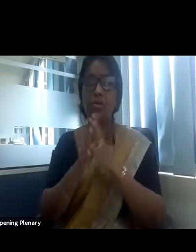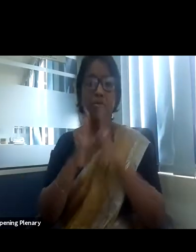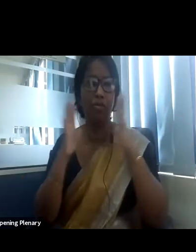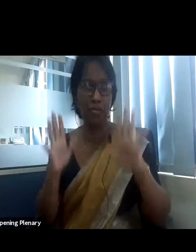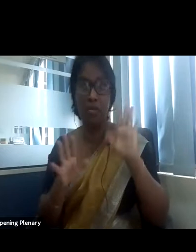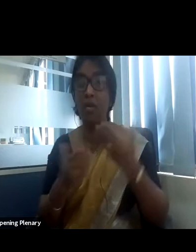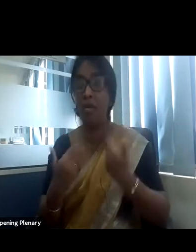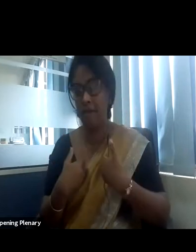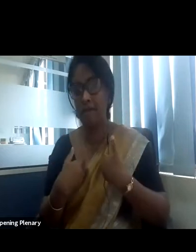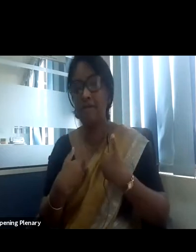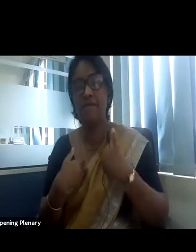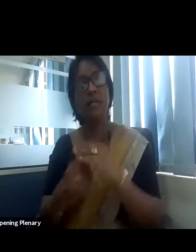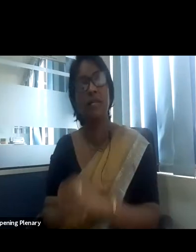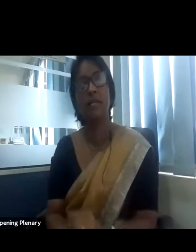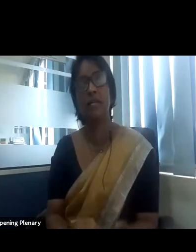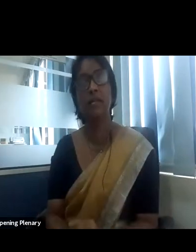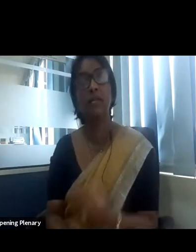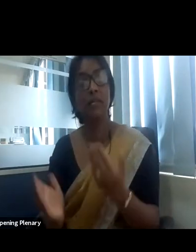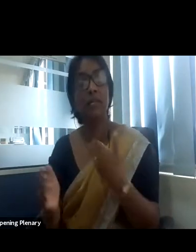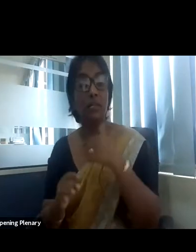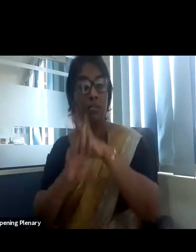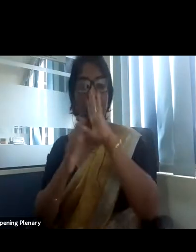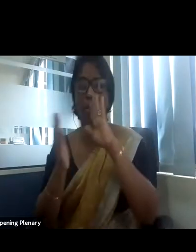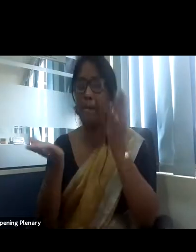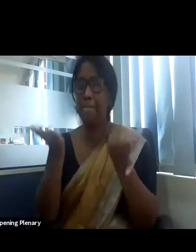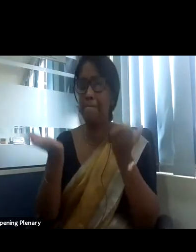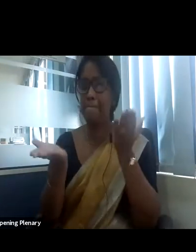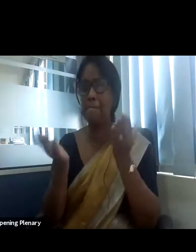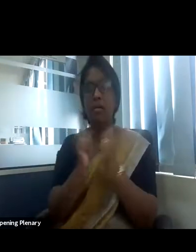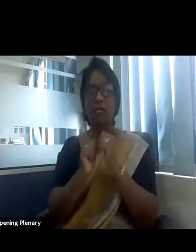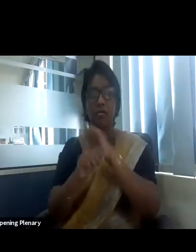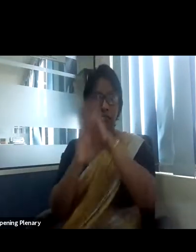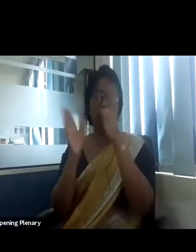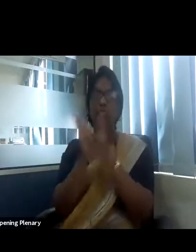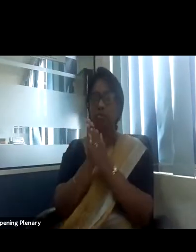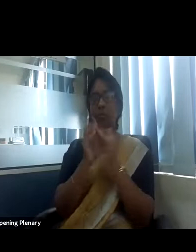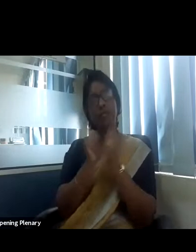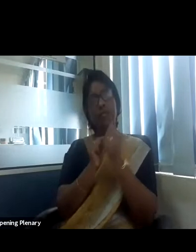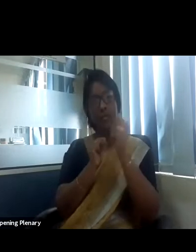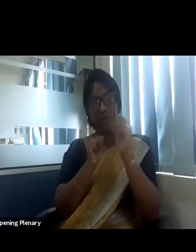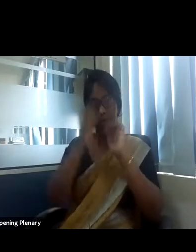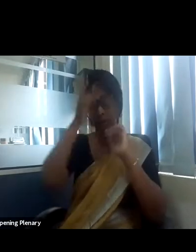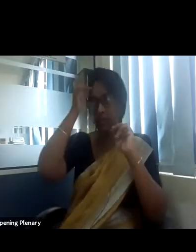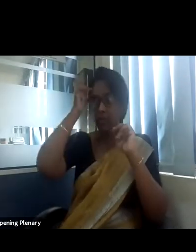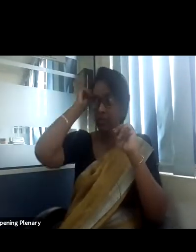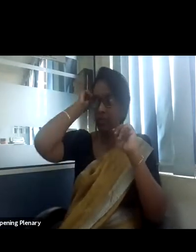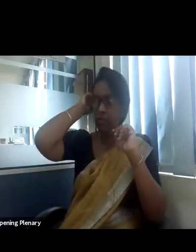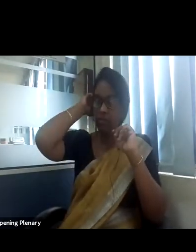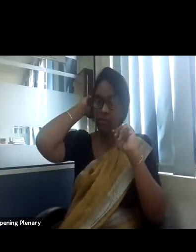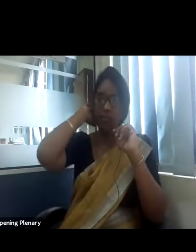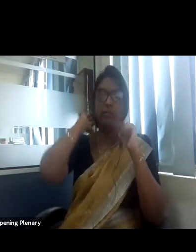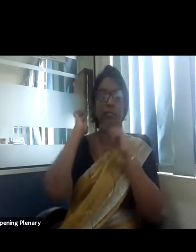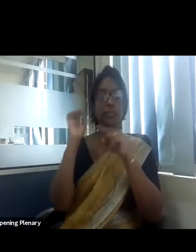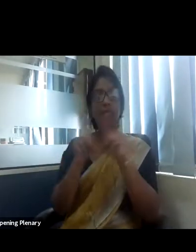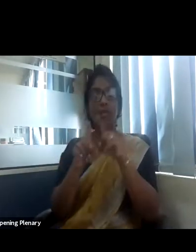that's balanced. Flipping a coin, the good and bad sides of a PPP coin, we can see